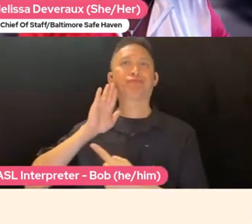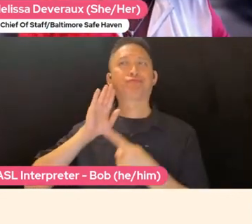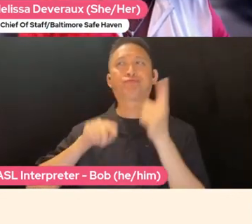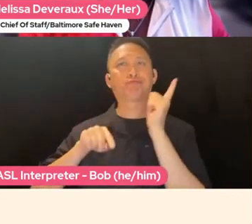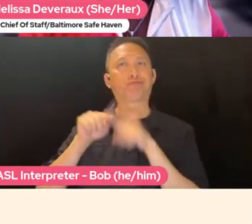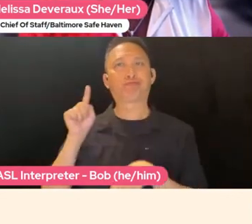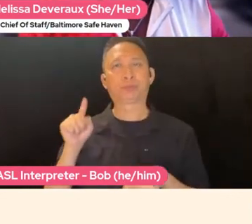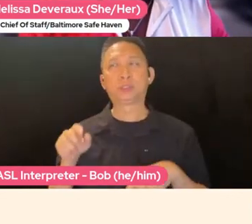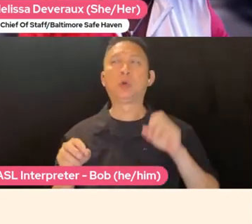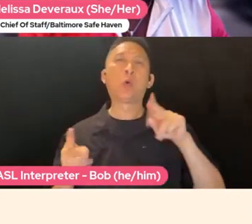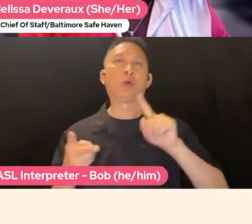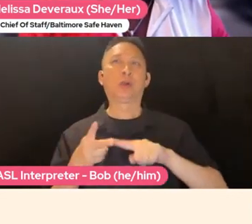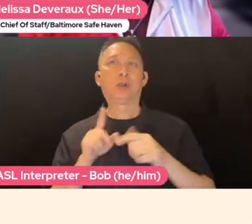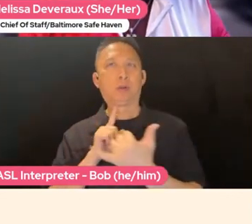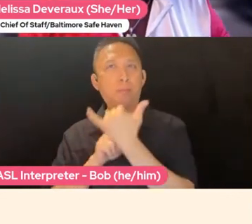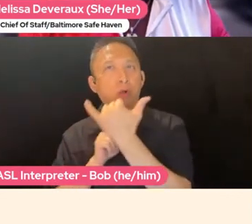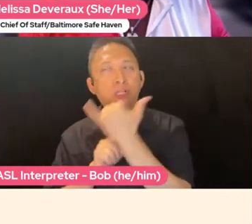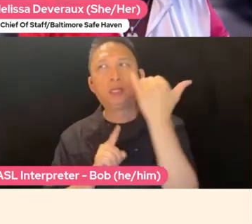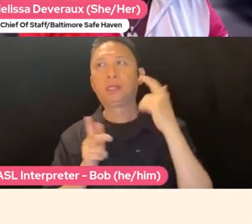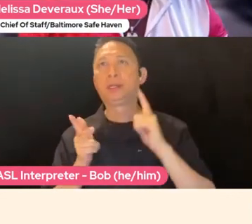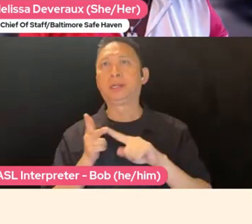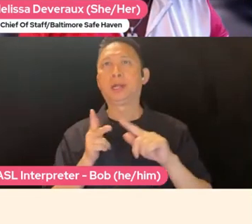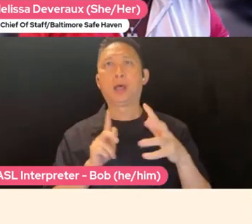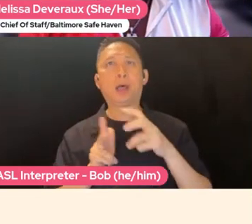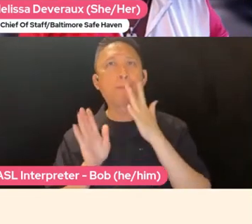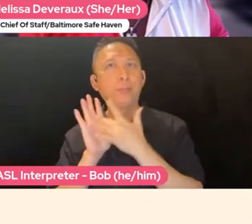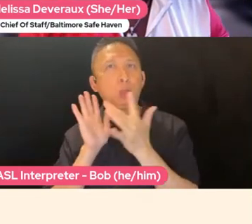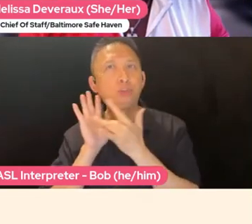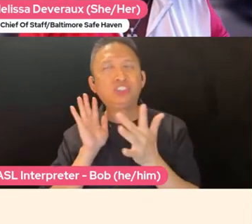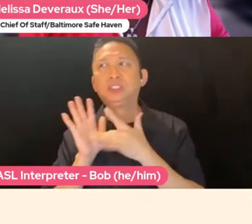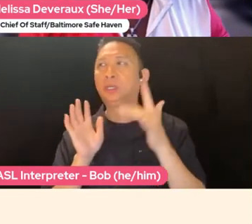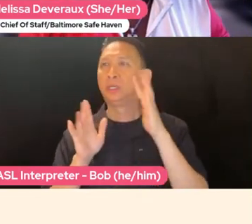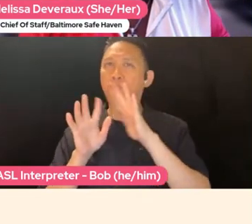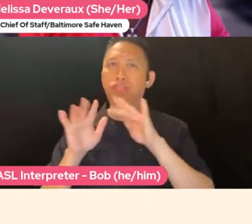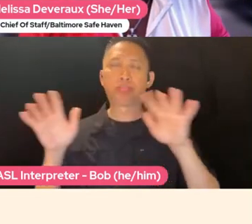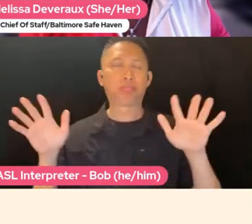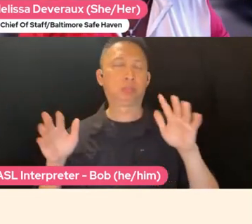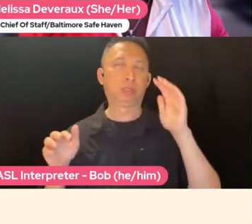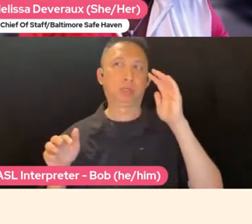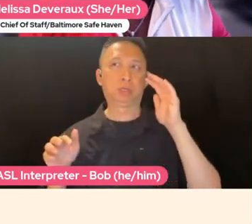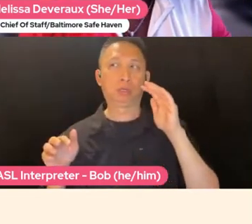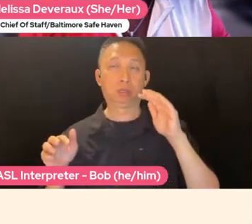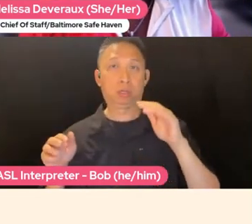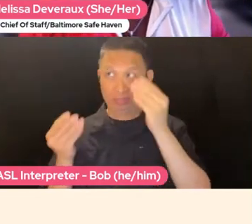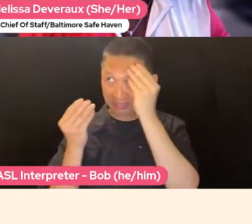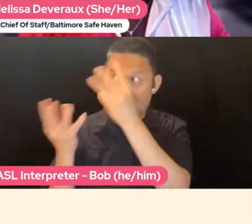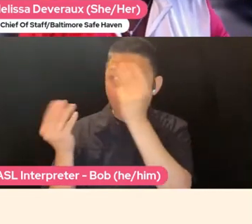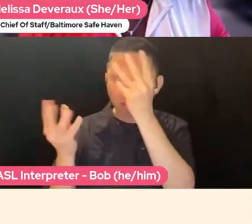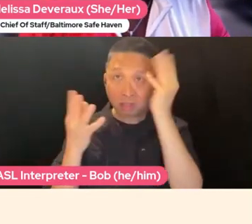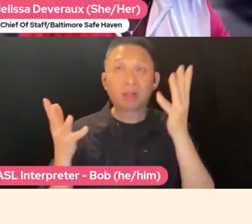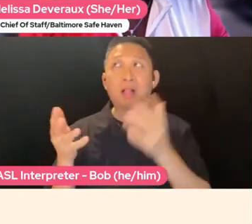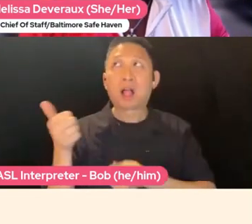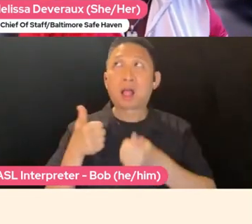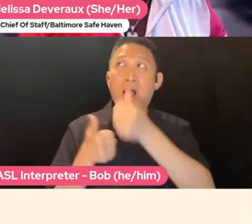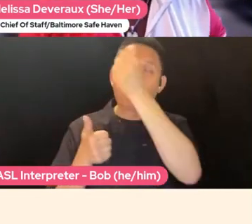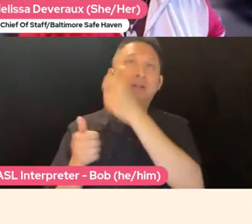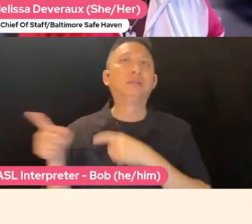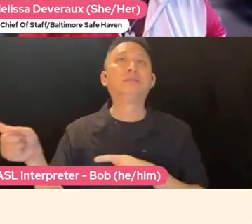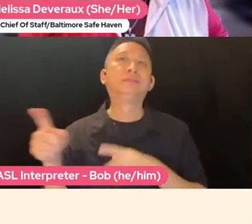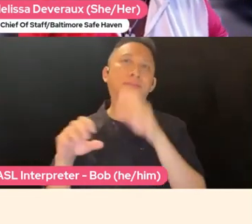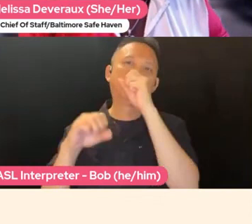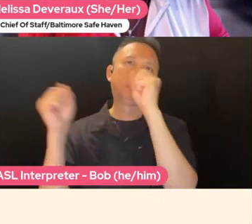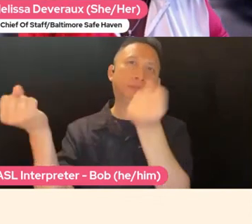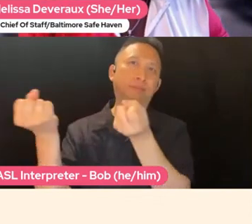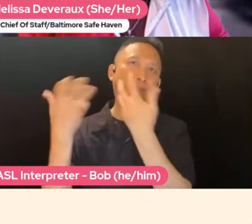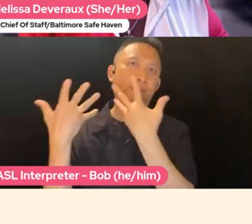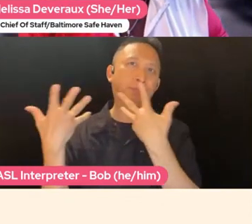suffered bullying from the other people. And a lot of times the people didn't care. That's if you were lucky to get in. But here at